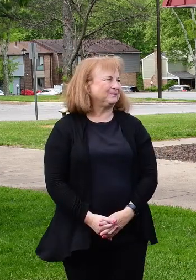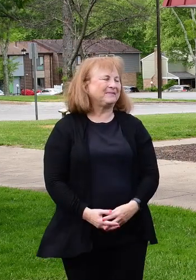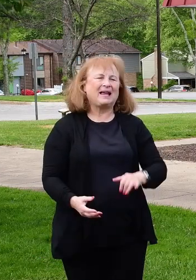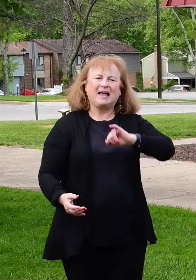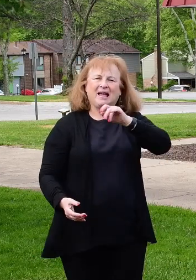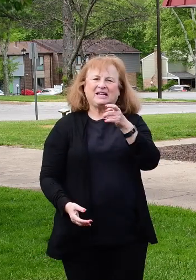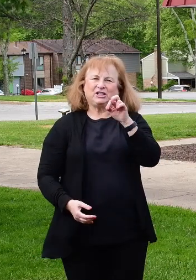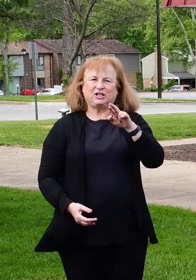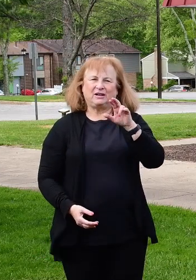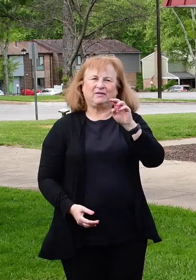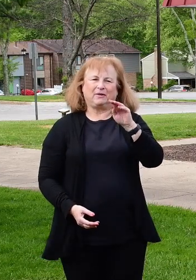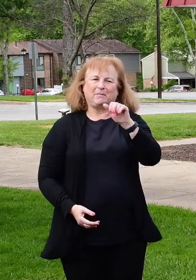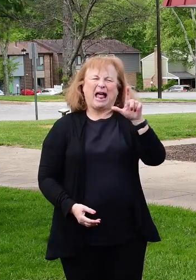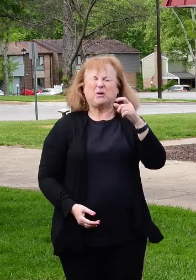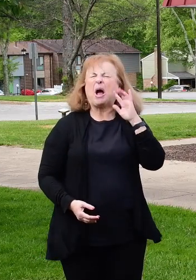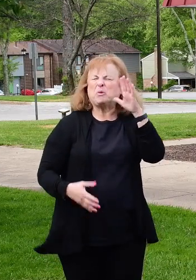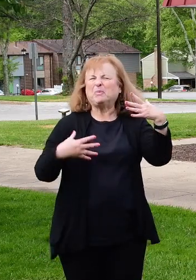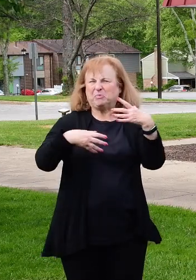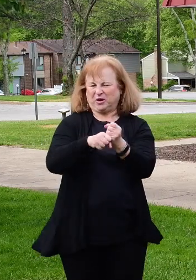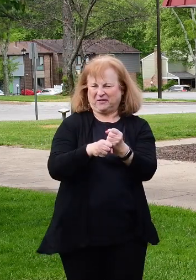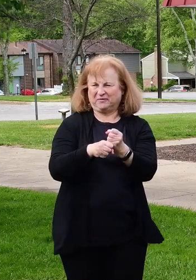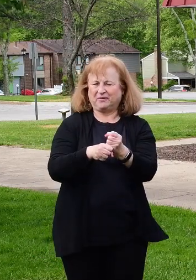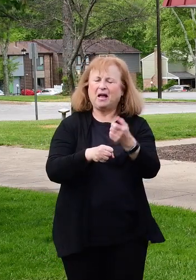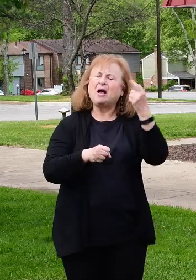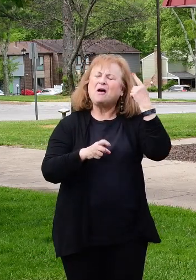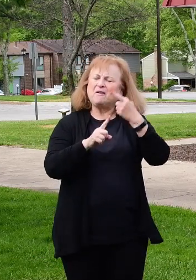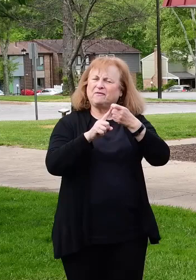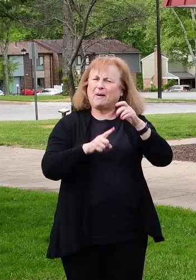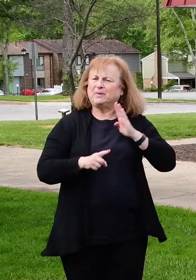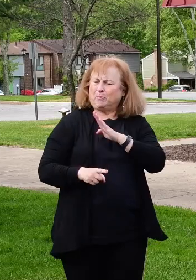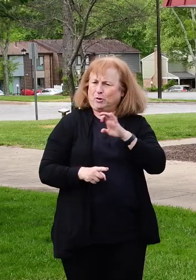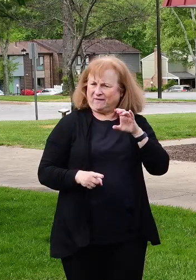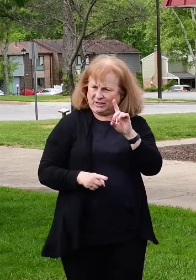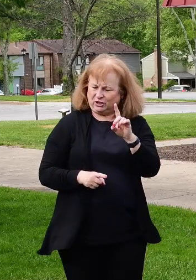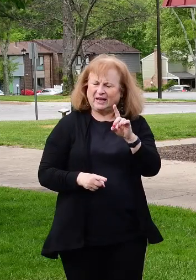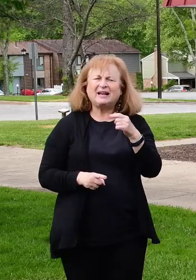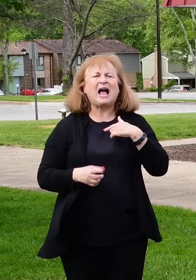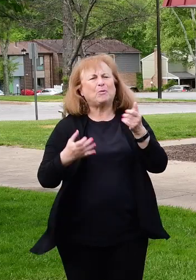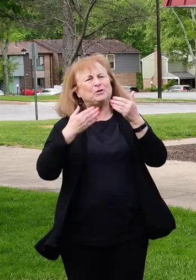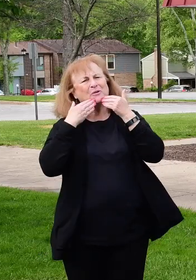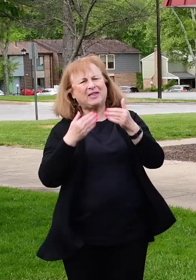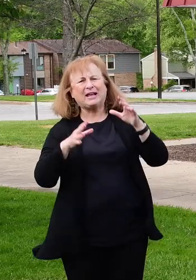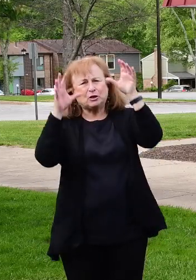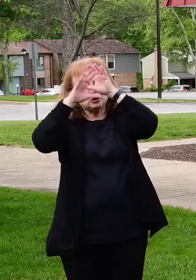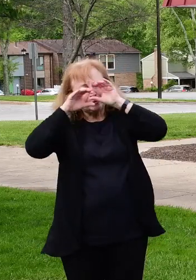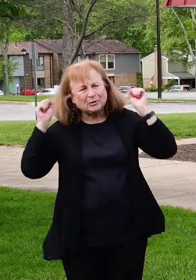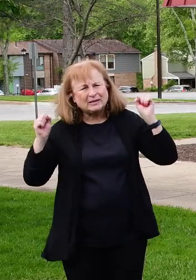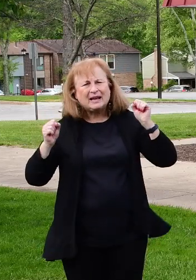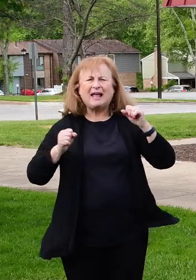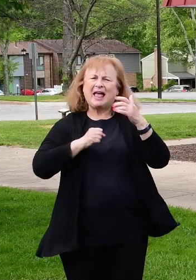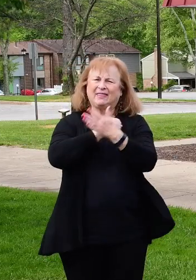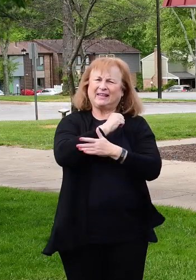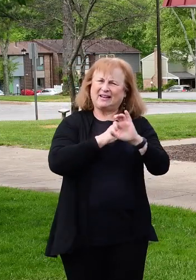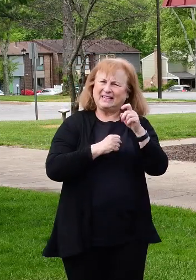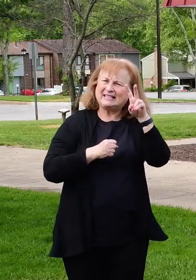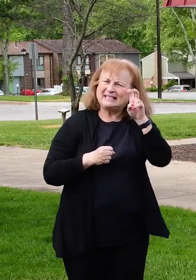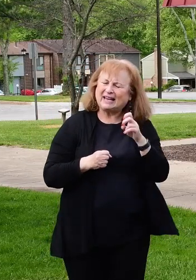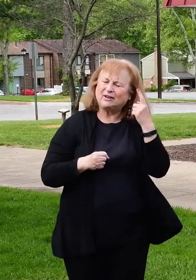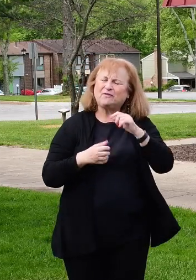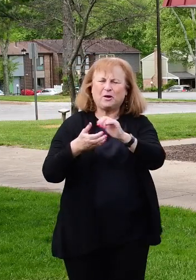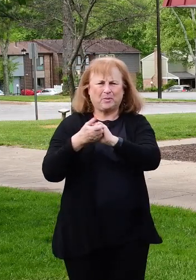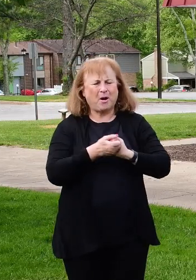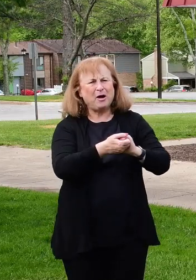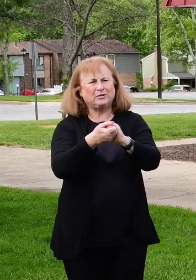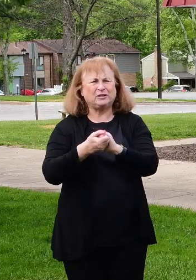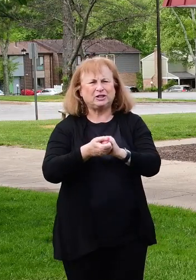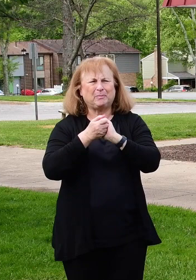I'm Jennifer Swickard-Mallow. I'll be brief. On behalf of the Board of Education, I want to thank the superintendent and the county executive for their